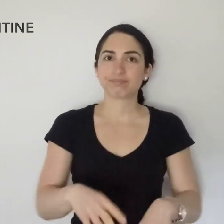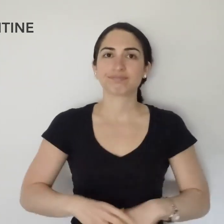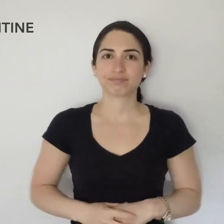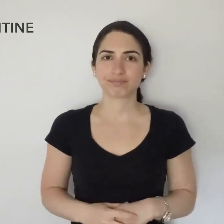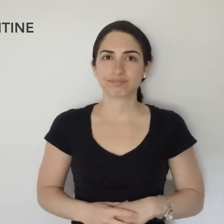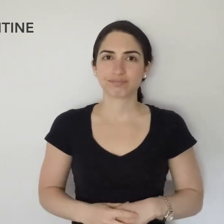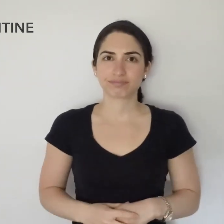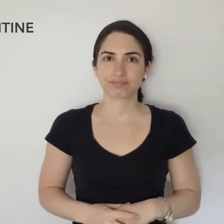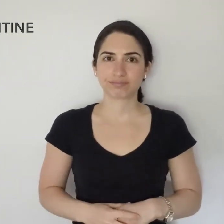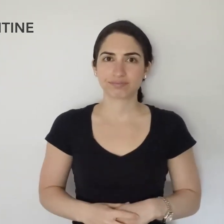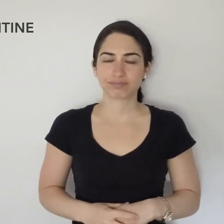Quarantine.